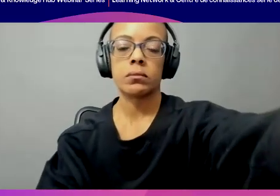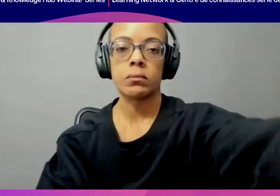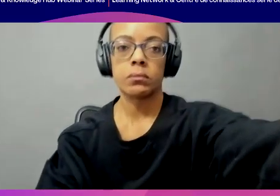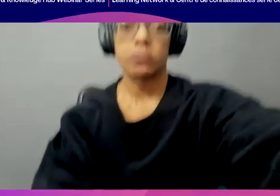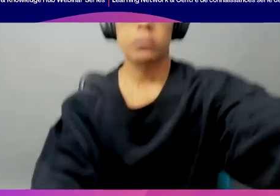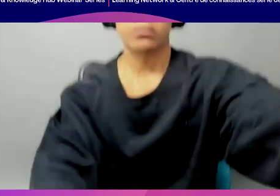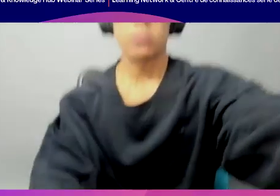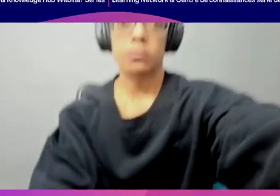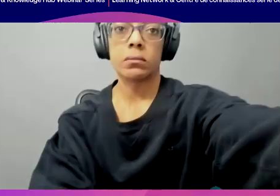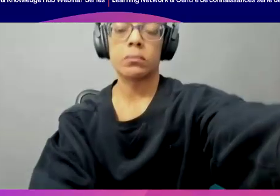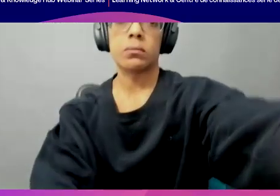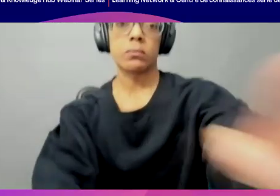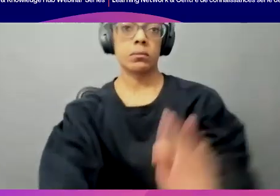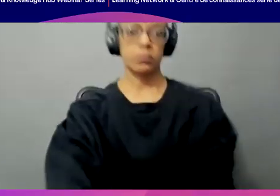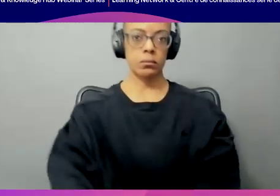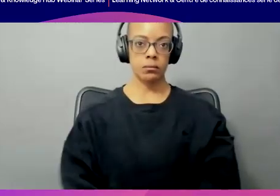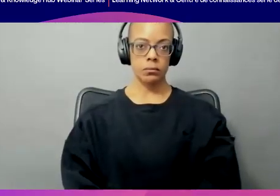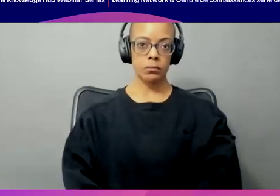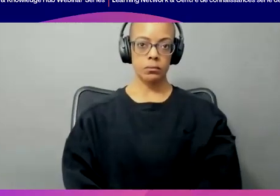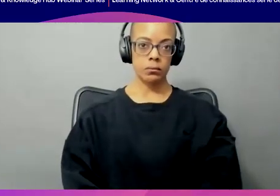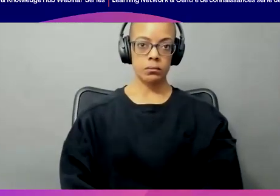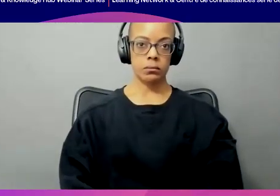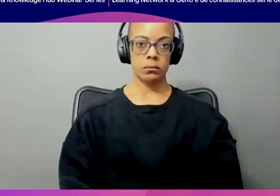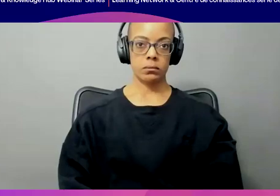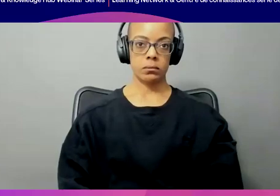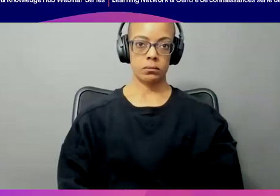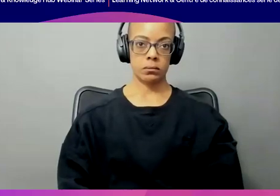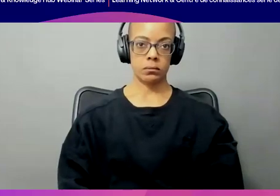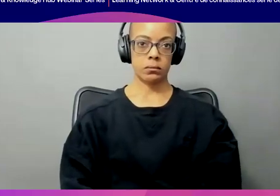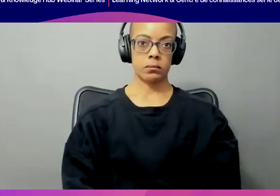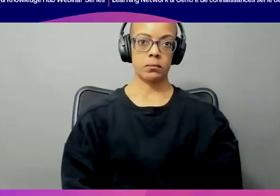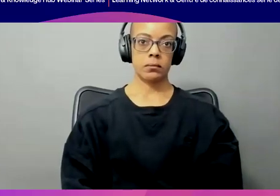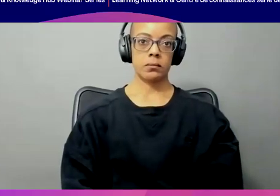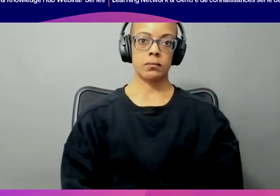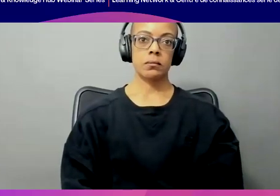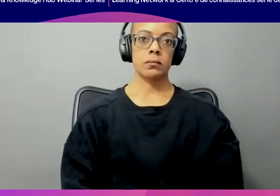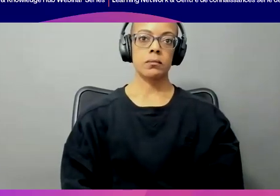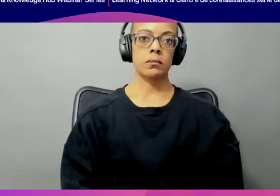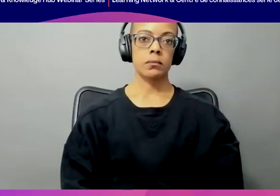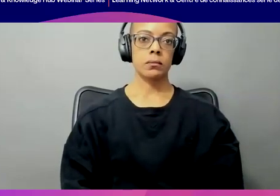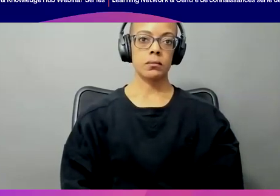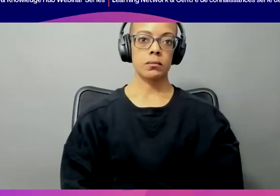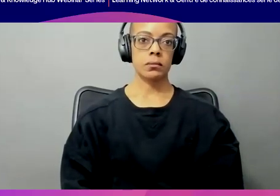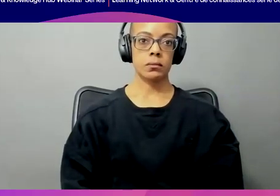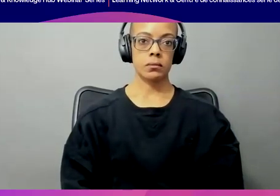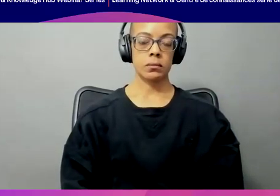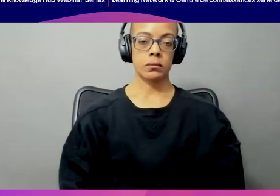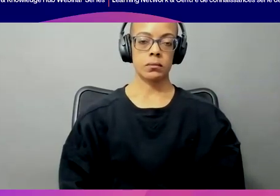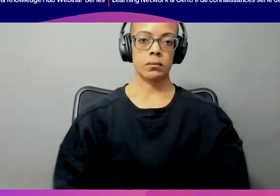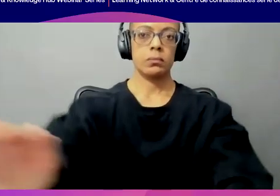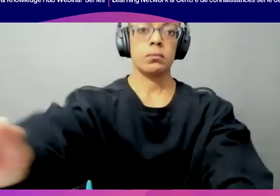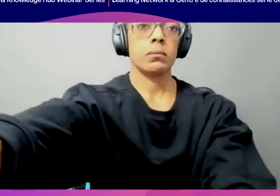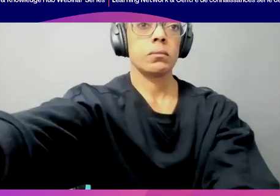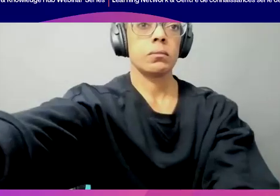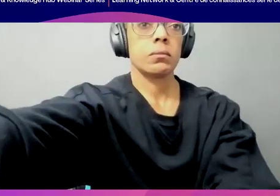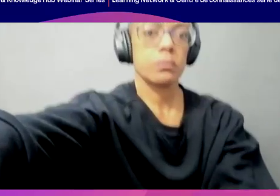those concerns, or are there what kinds of safety and privacy considerations? And you're dealing with individuals where,